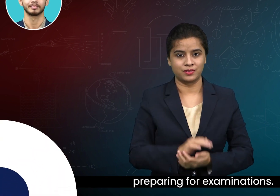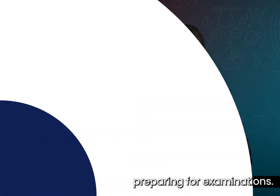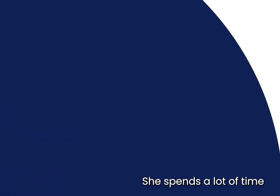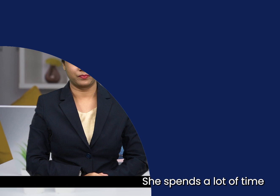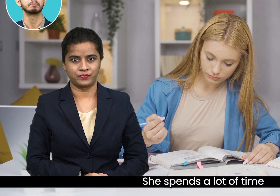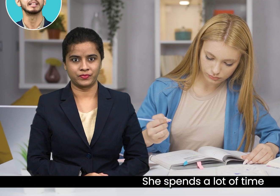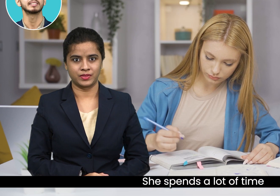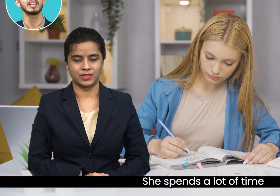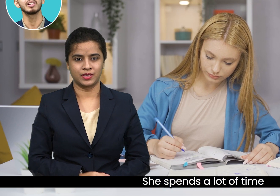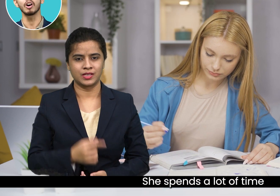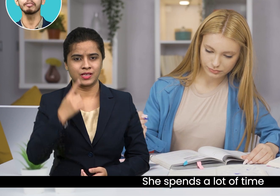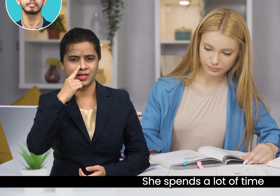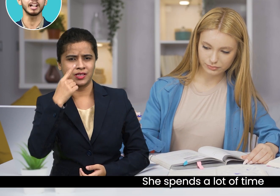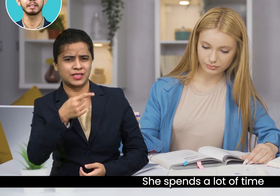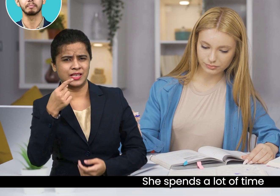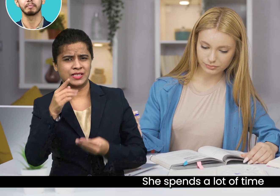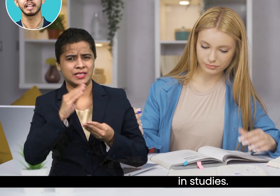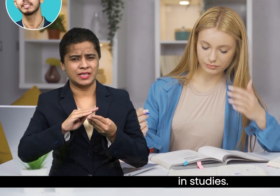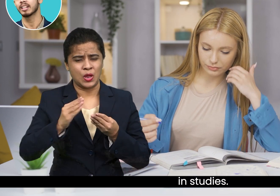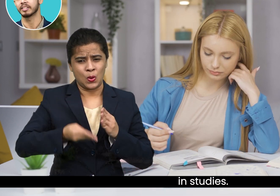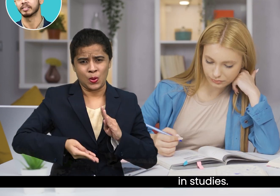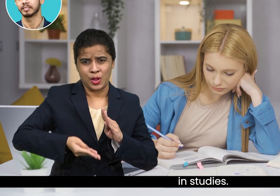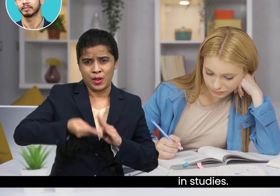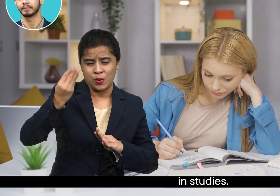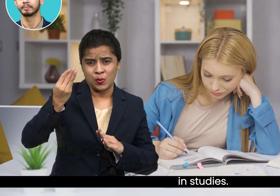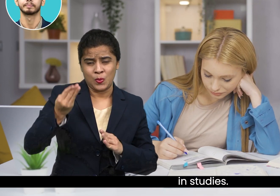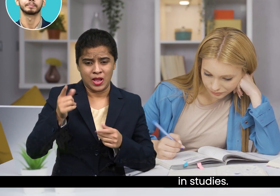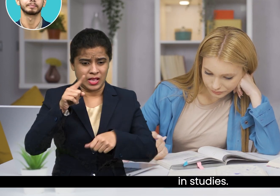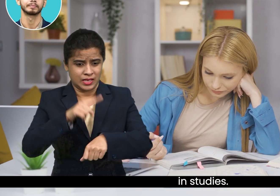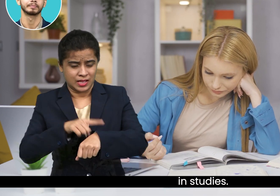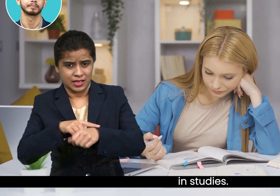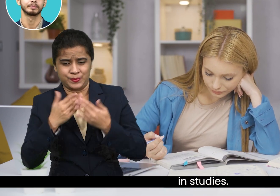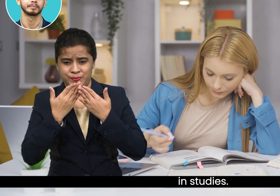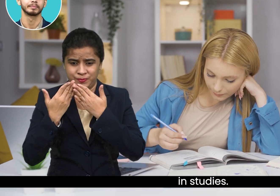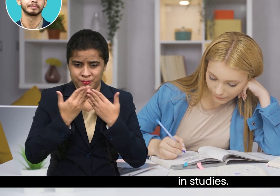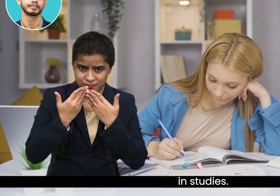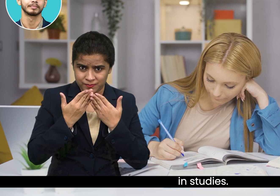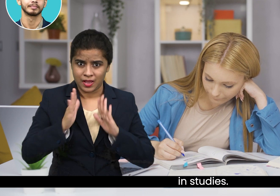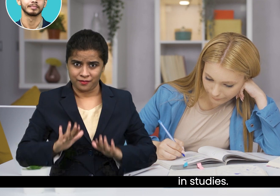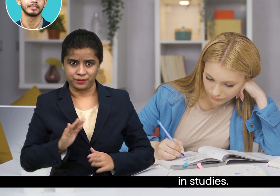She spends a lot of time in studies.